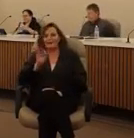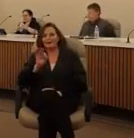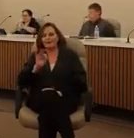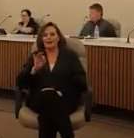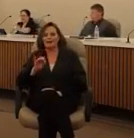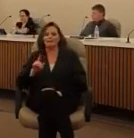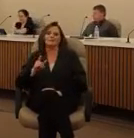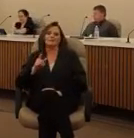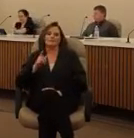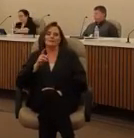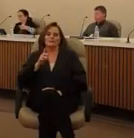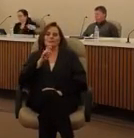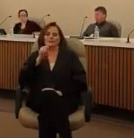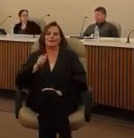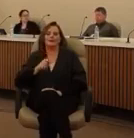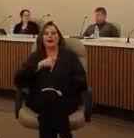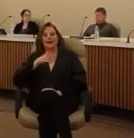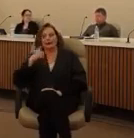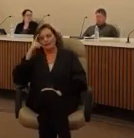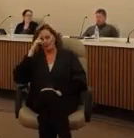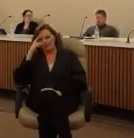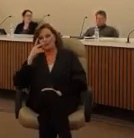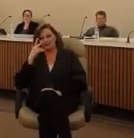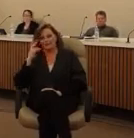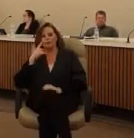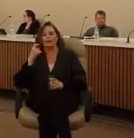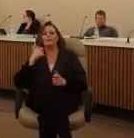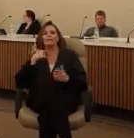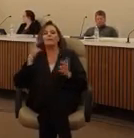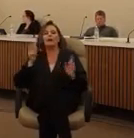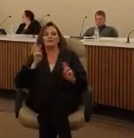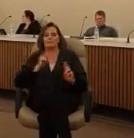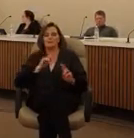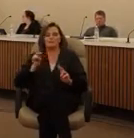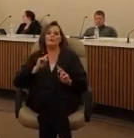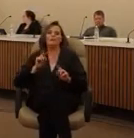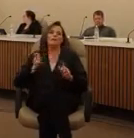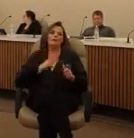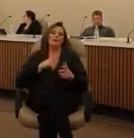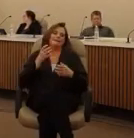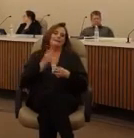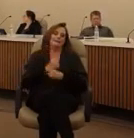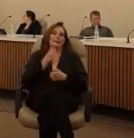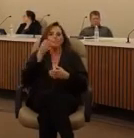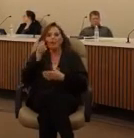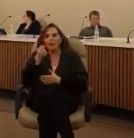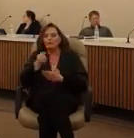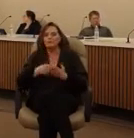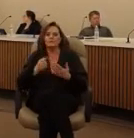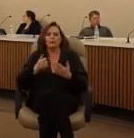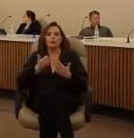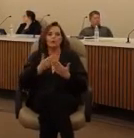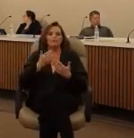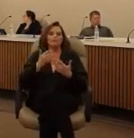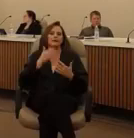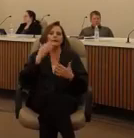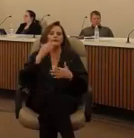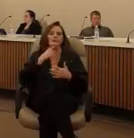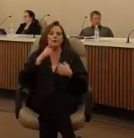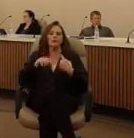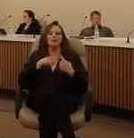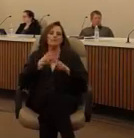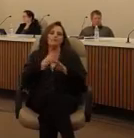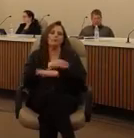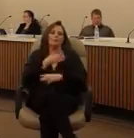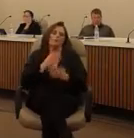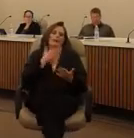You I think can't. that's Because I unrealistic. think you're going to find, you're going to get a lot of use from people who need to grab a gallon of milk. They realize Yeah, at but if we look- 8:30, yeah. 8:45 at night, they don't even know